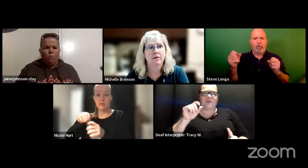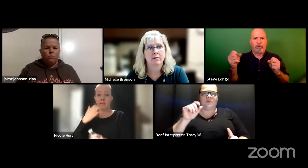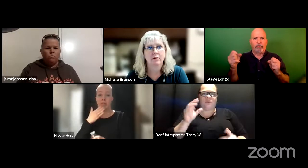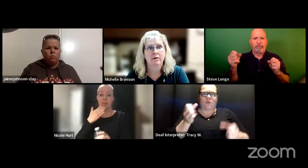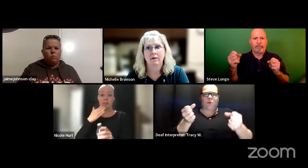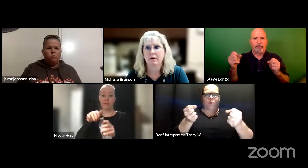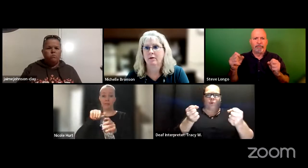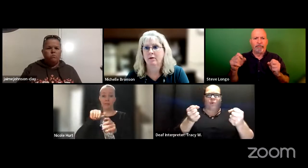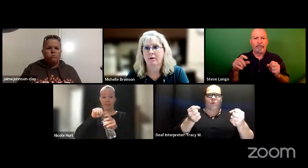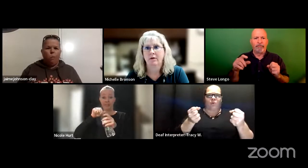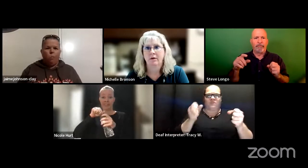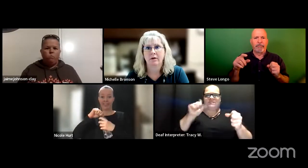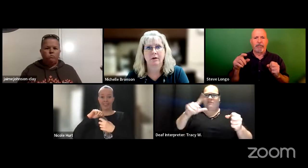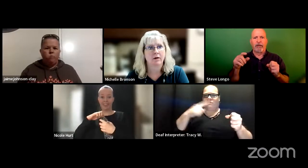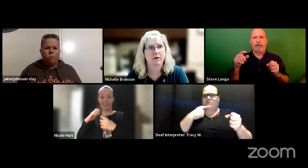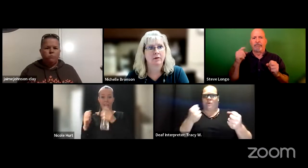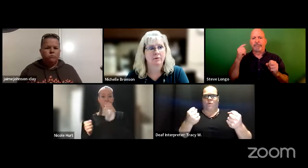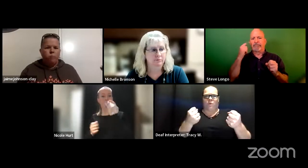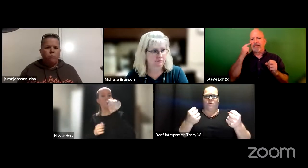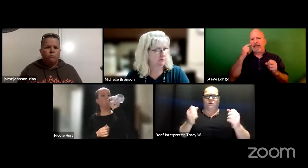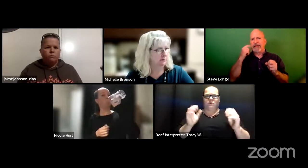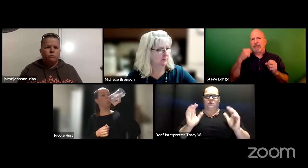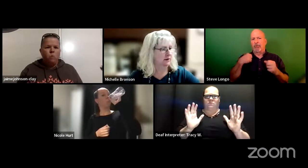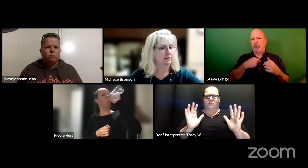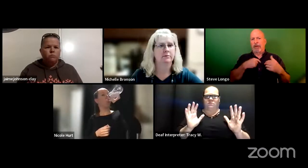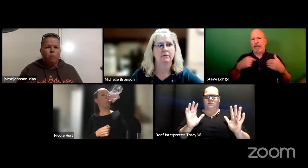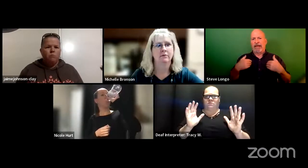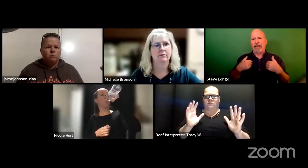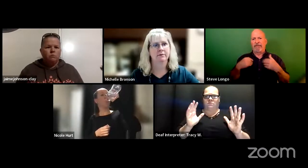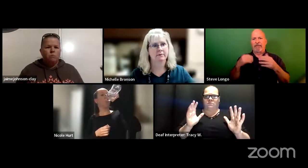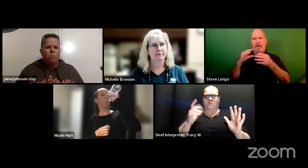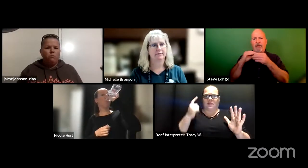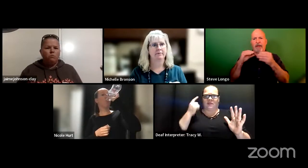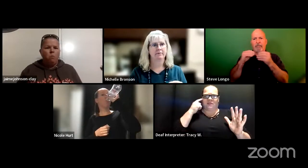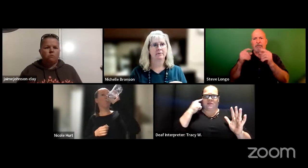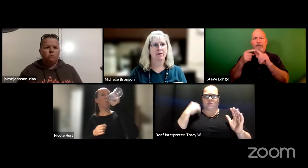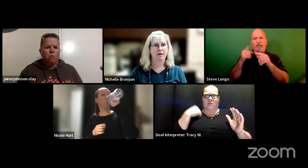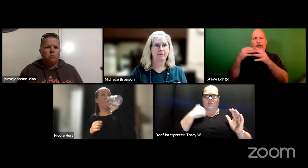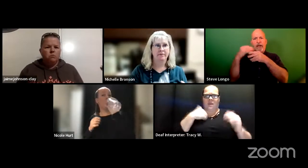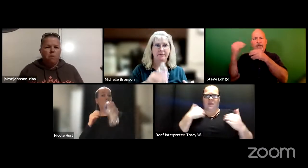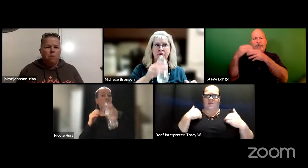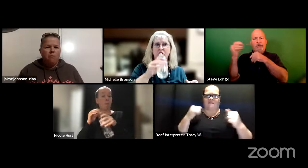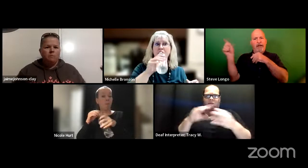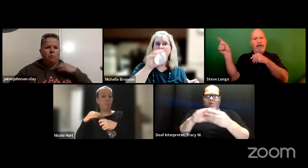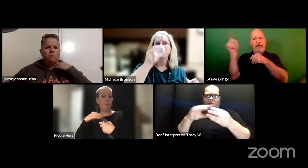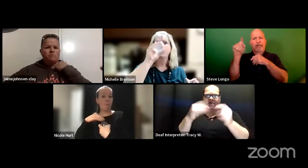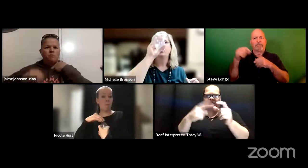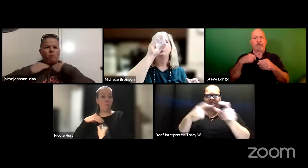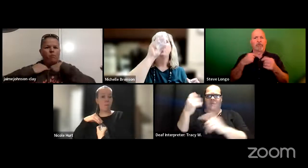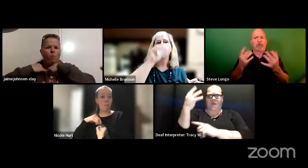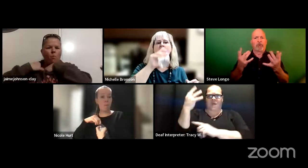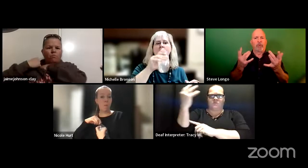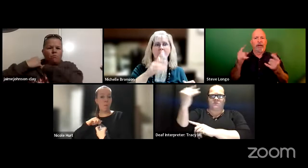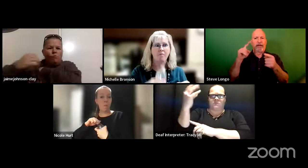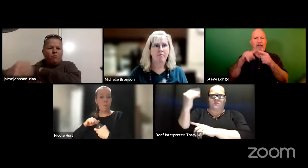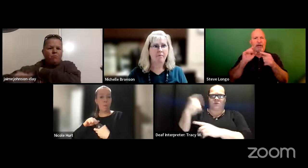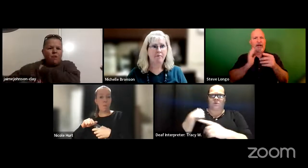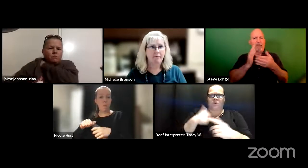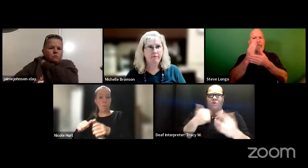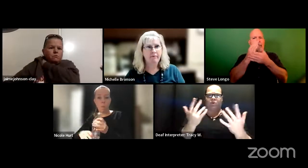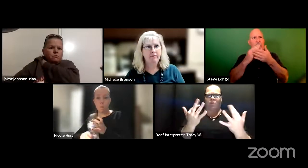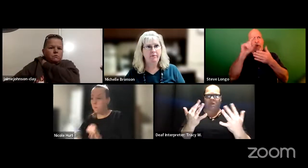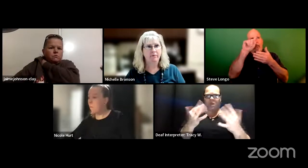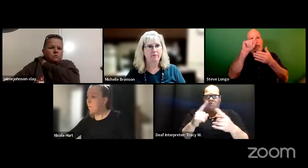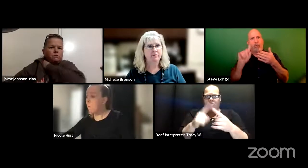Need to let Alex know that the person that wants to comment from the community